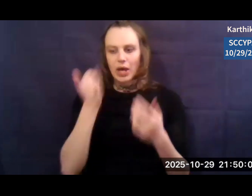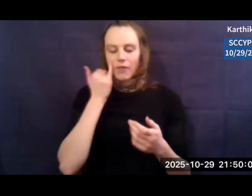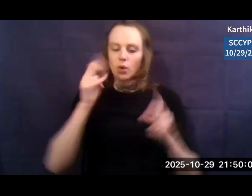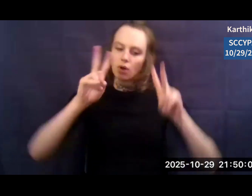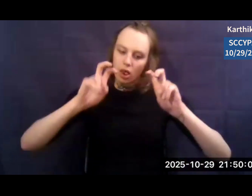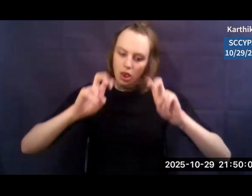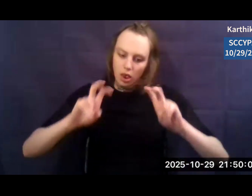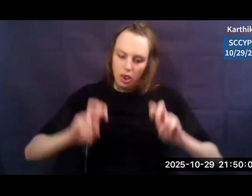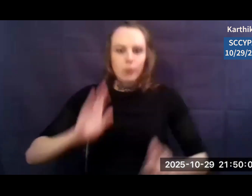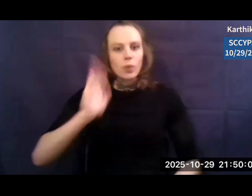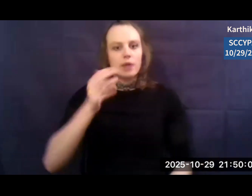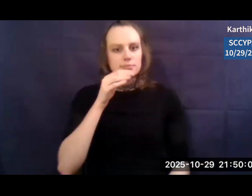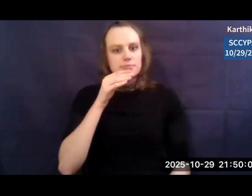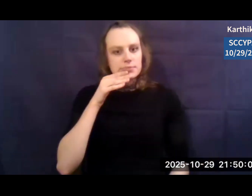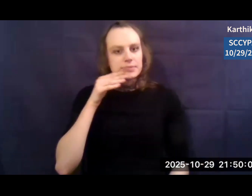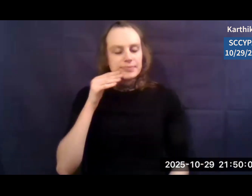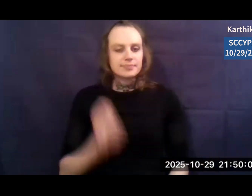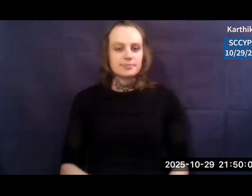hard enough.